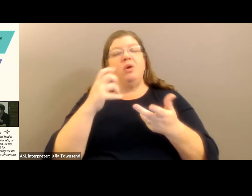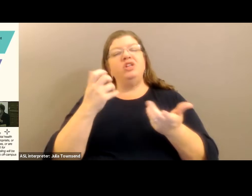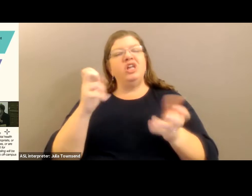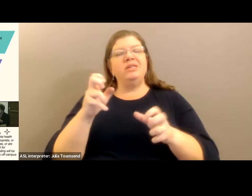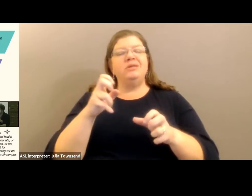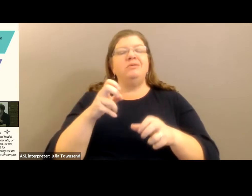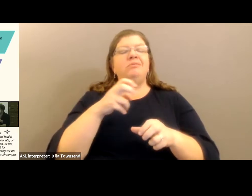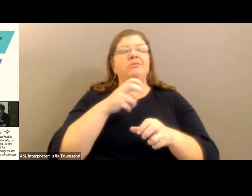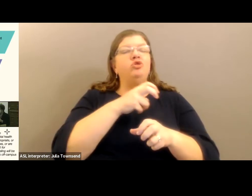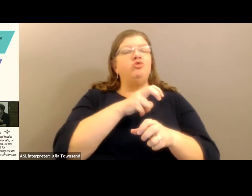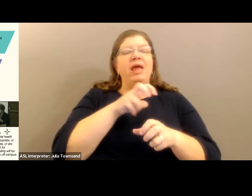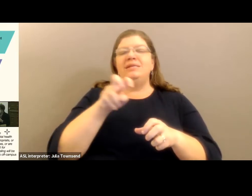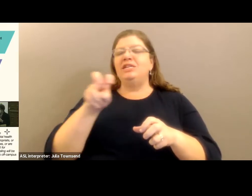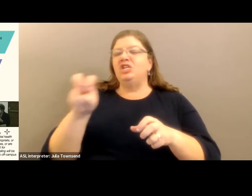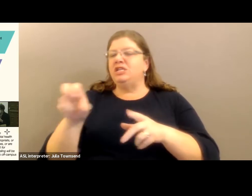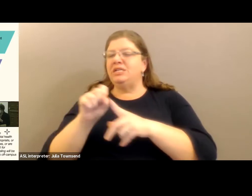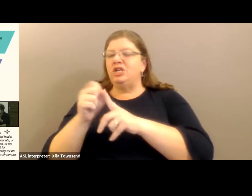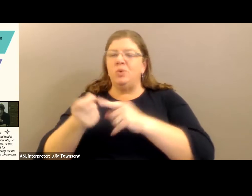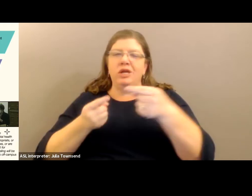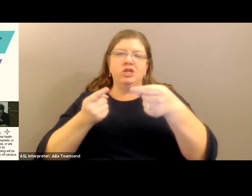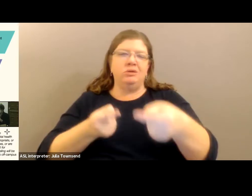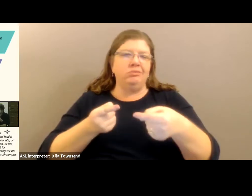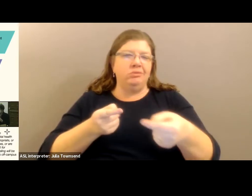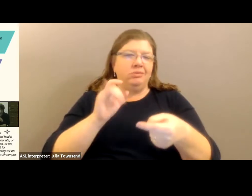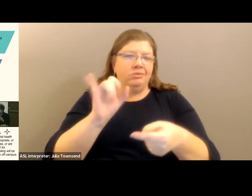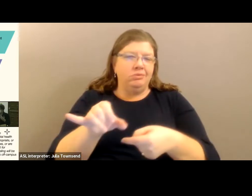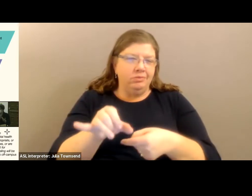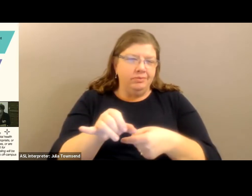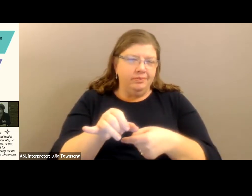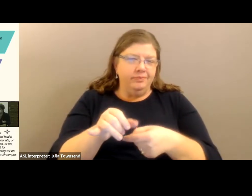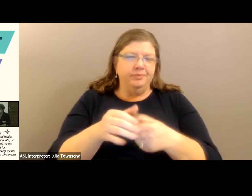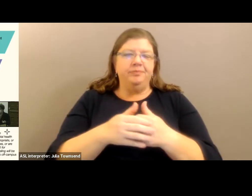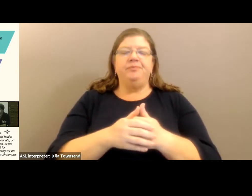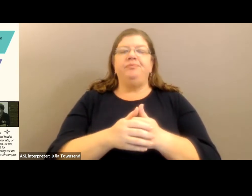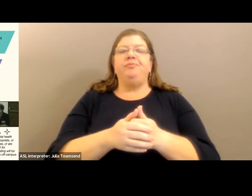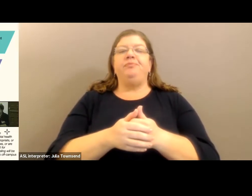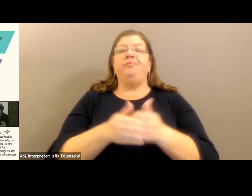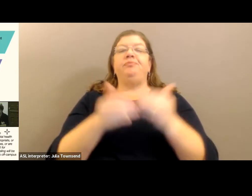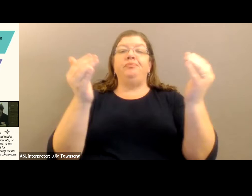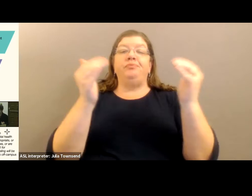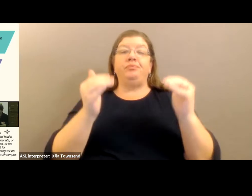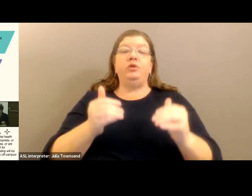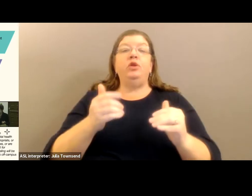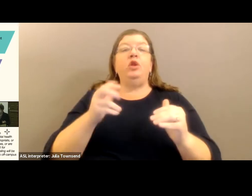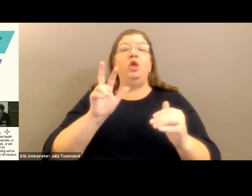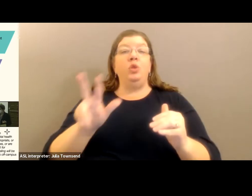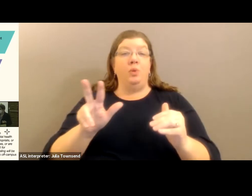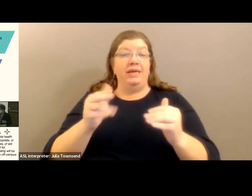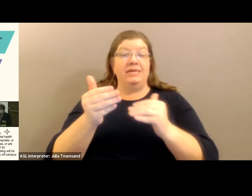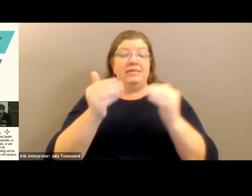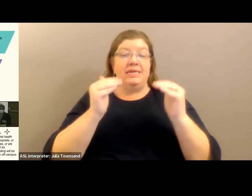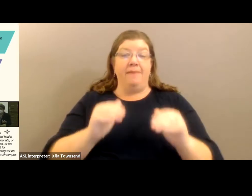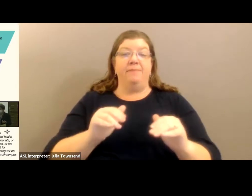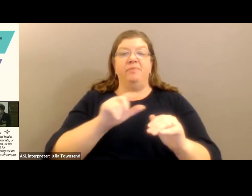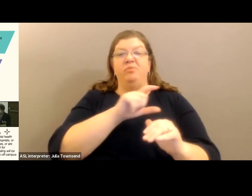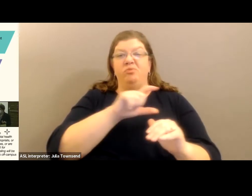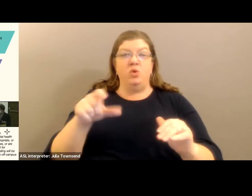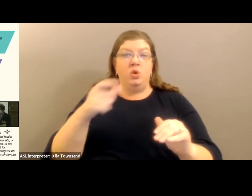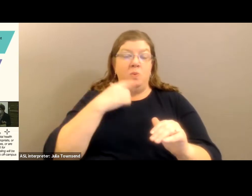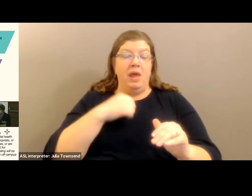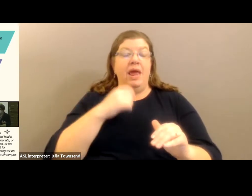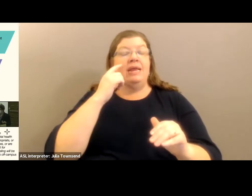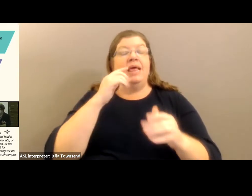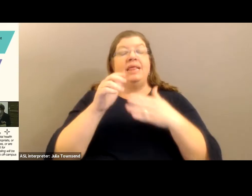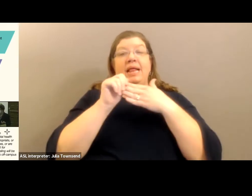transitionary situation? Step 3, the lead MFT at each school conducts an assessment,